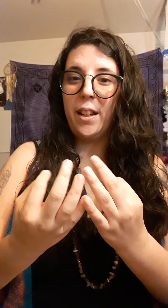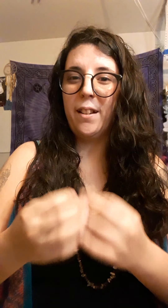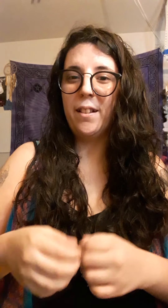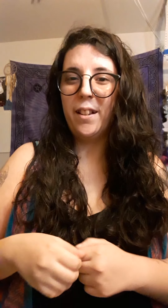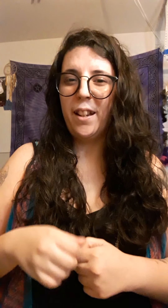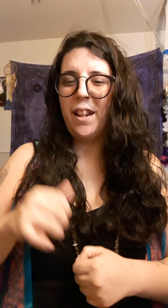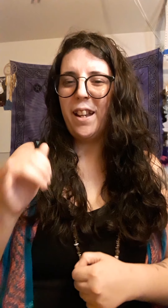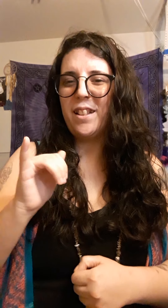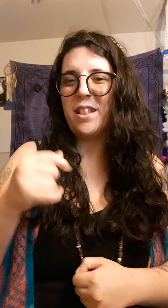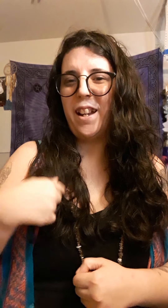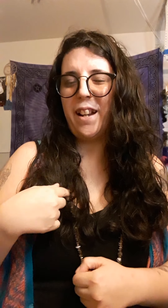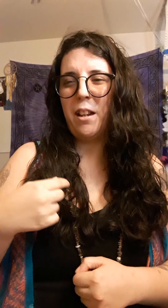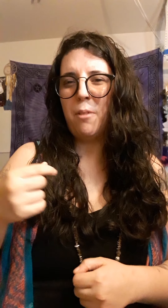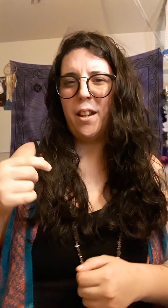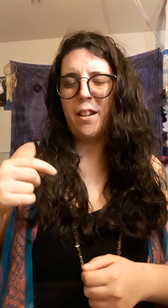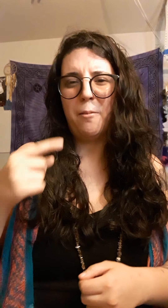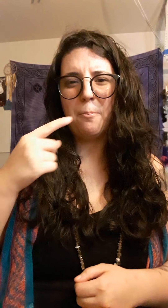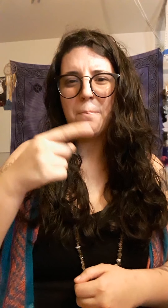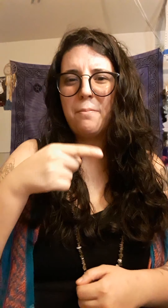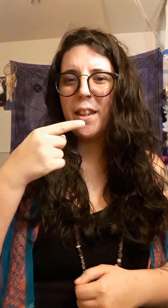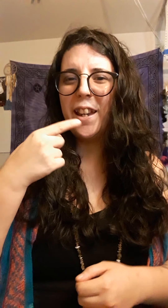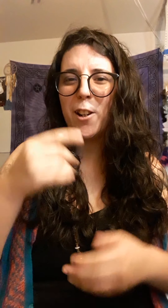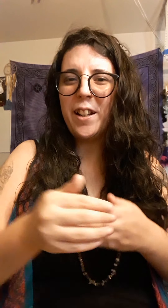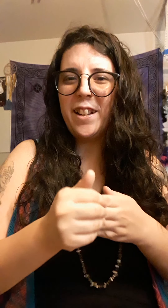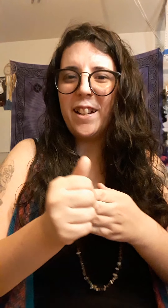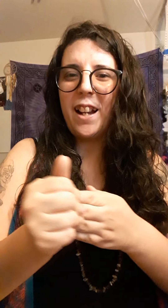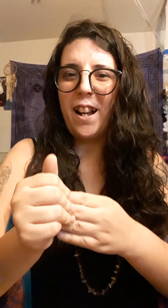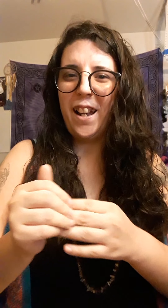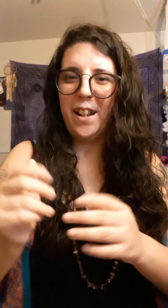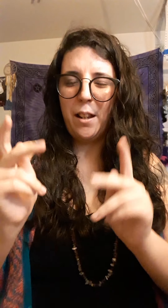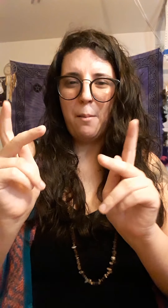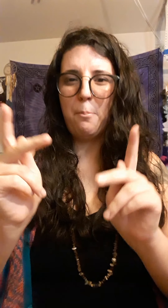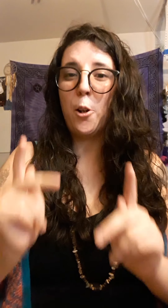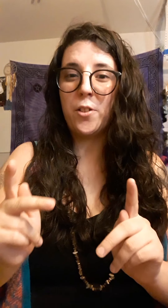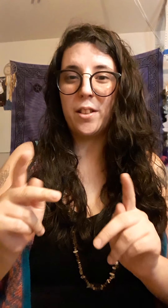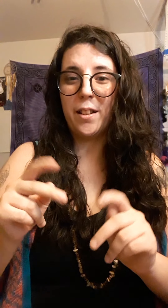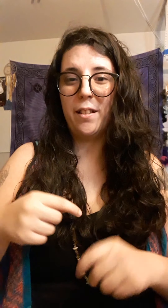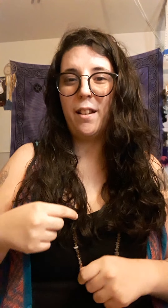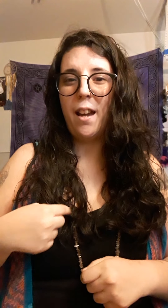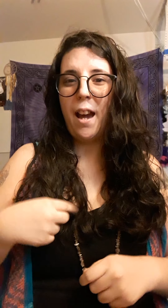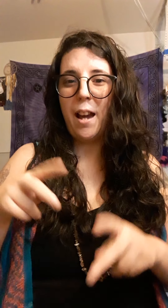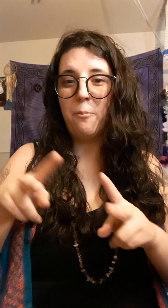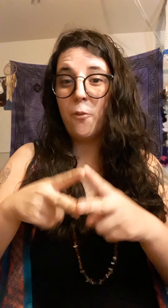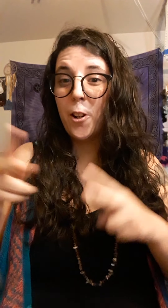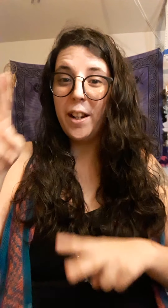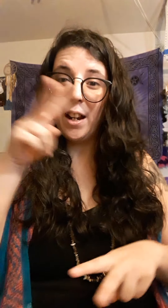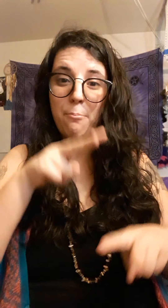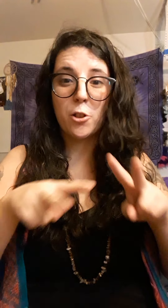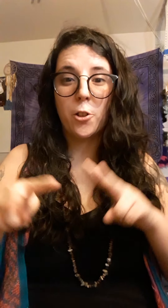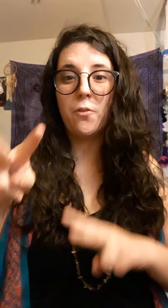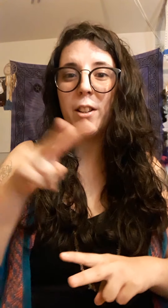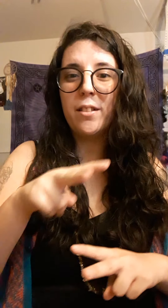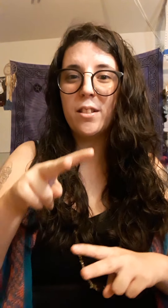It's like I'm a hearing guide person. I'm very observant.